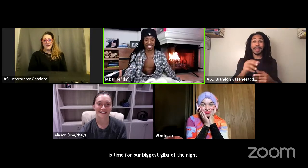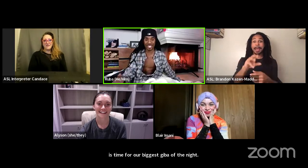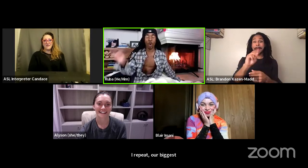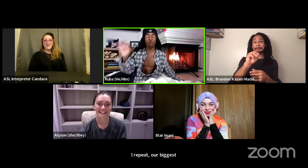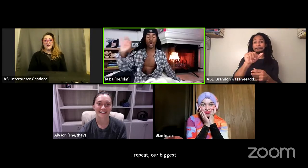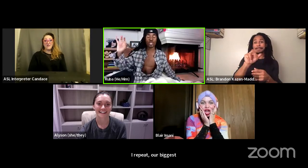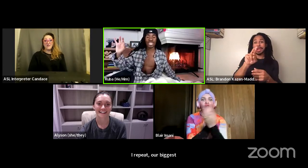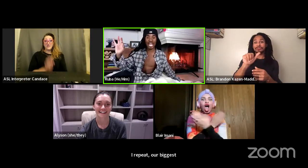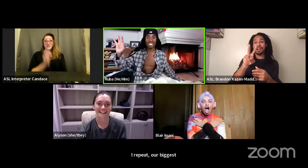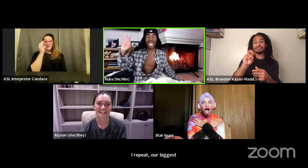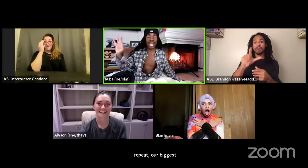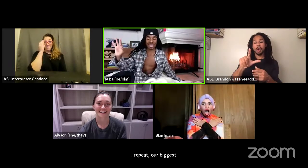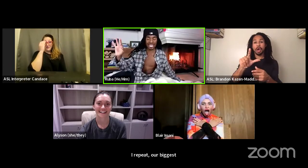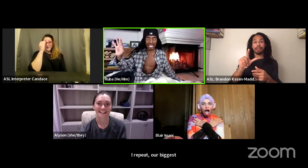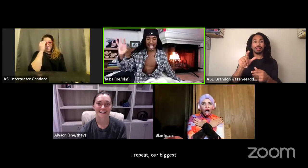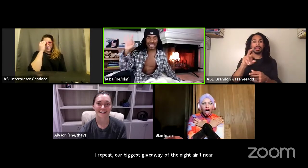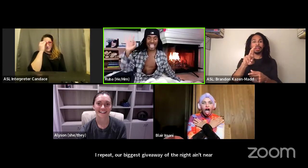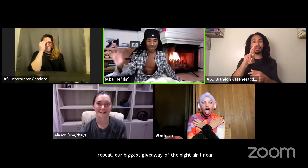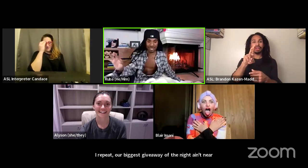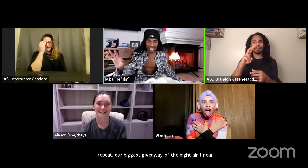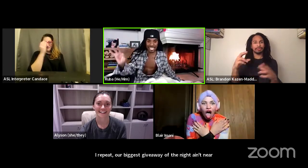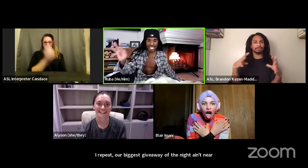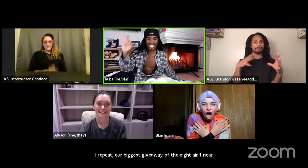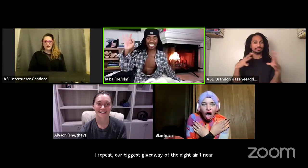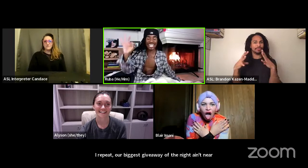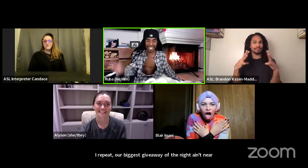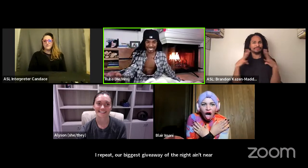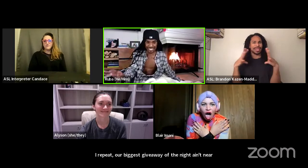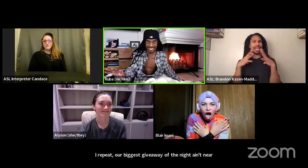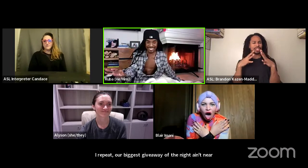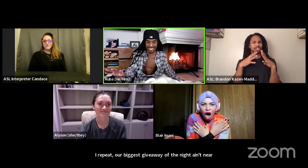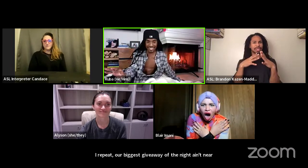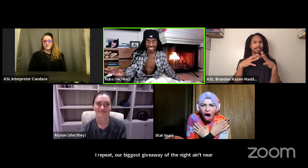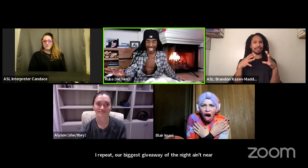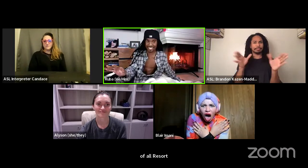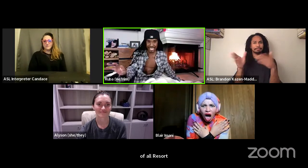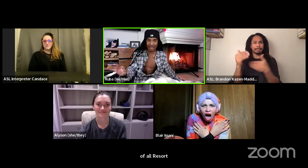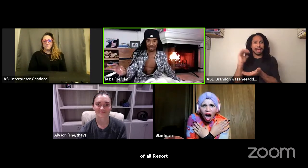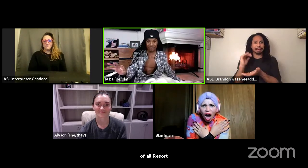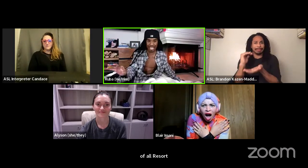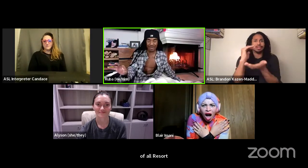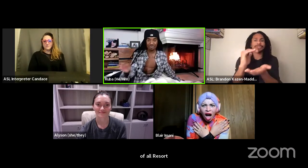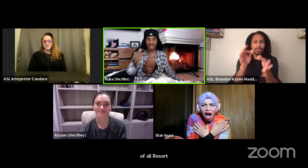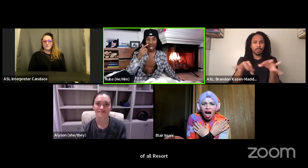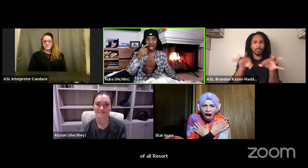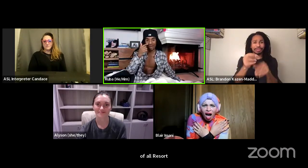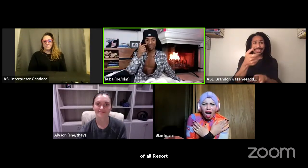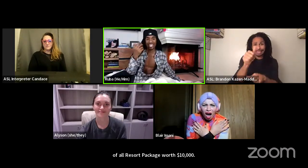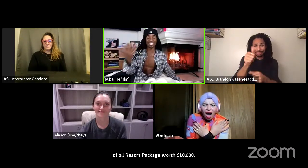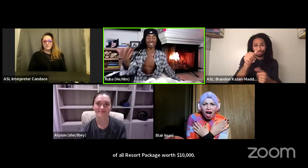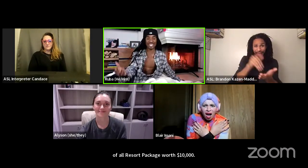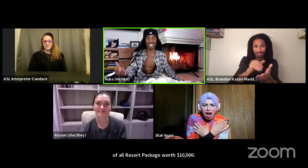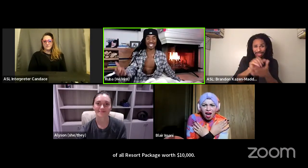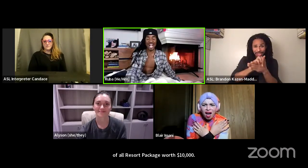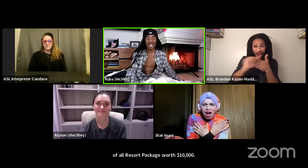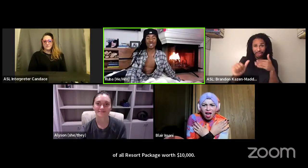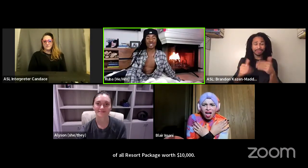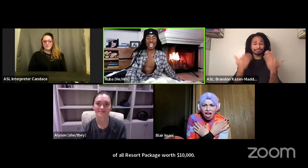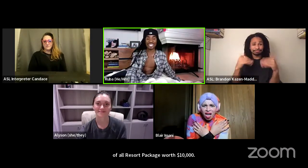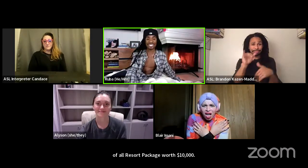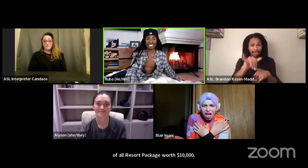resort package worth $10,000. That is a lot of money,